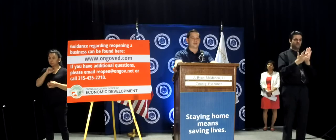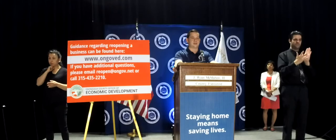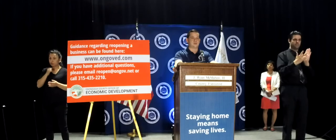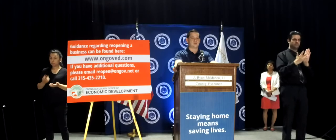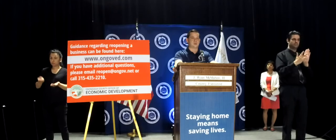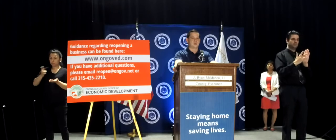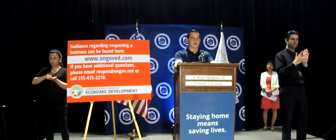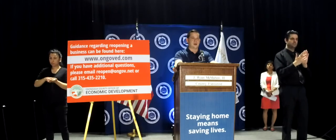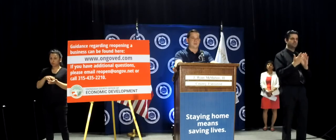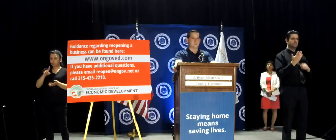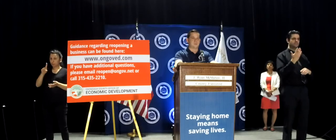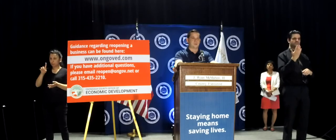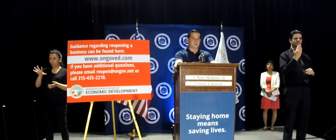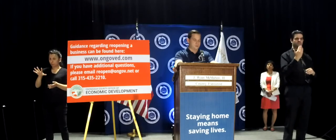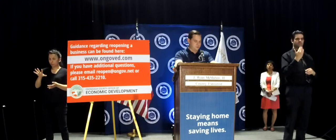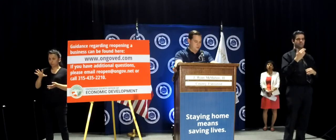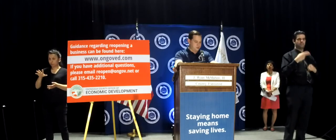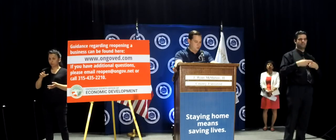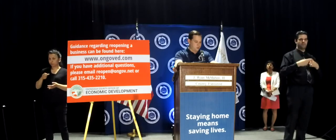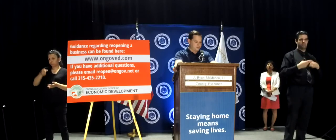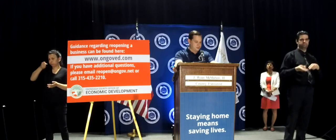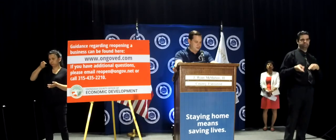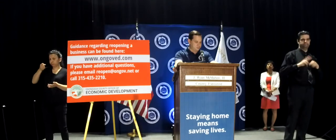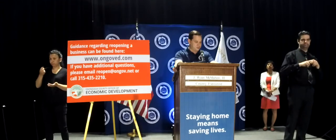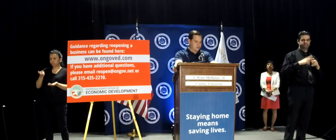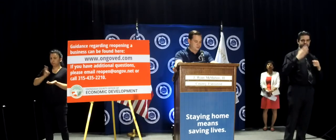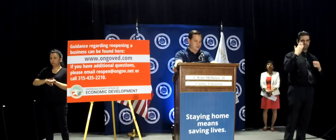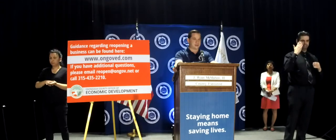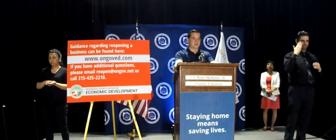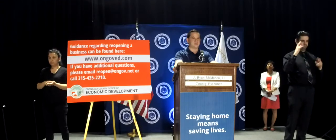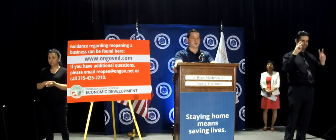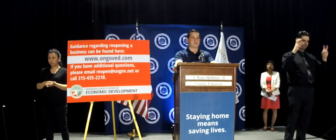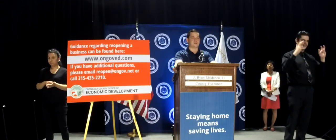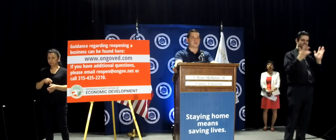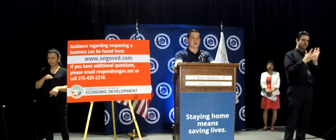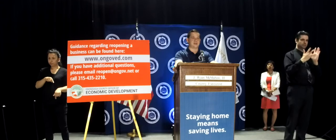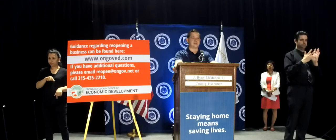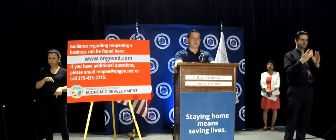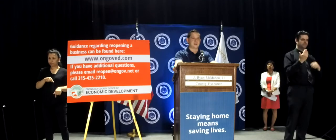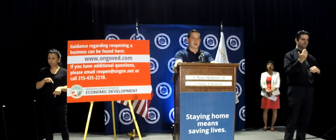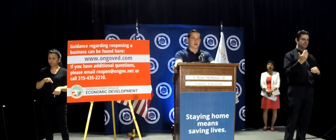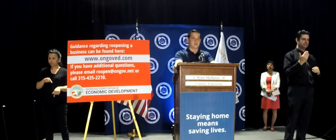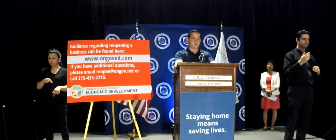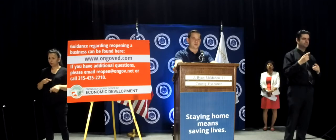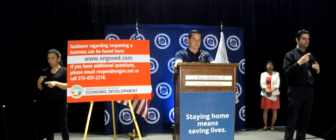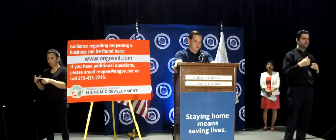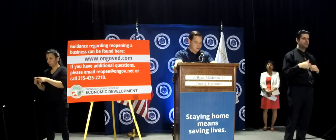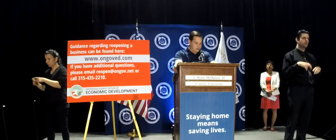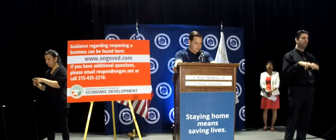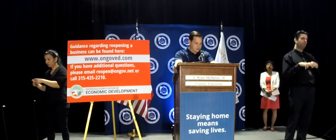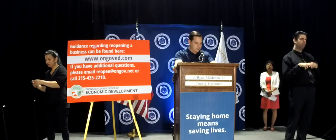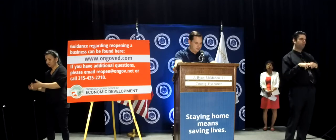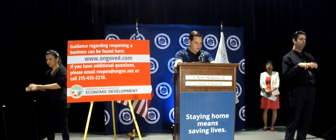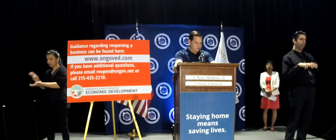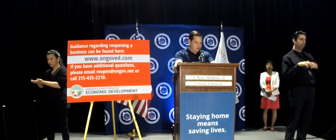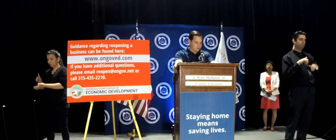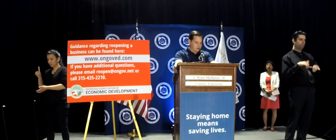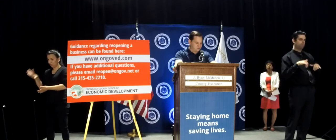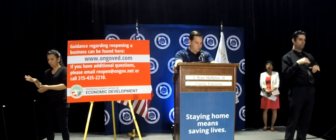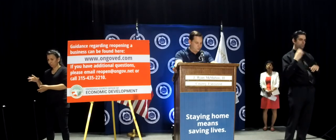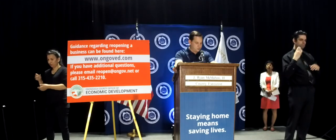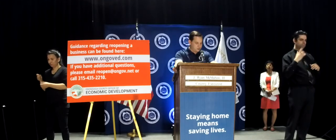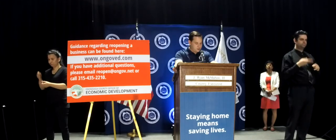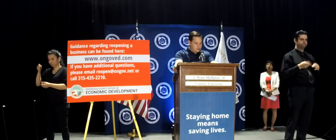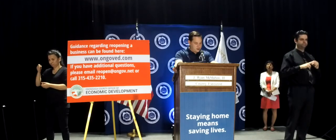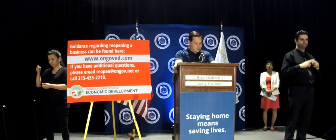is related to people being in quarantine and potentially not getting as much exercise, but being stressed out and eating a lot of